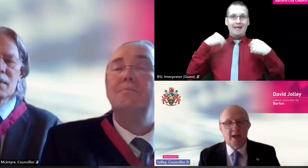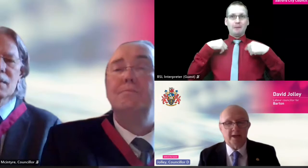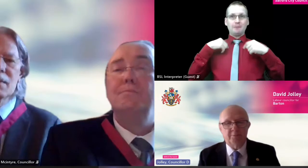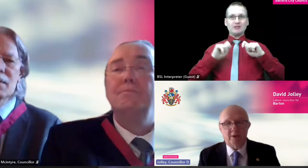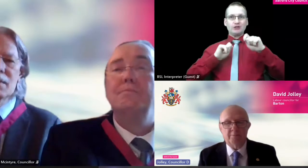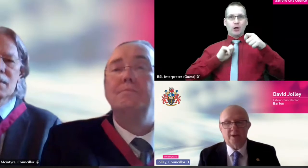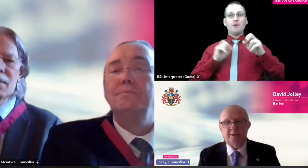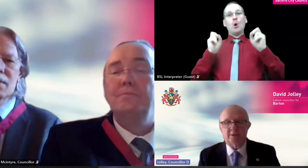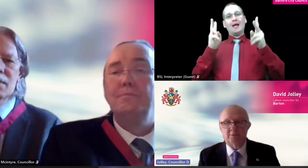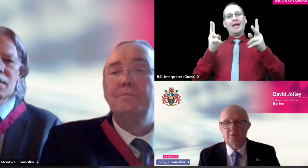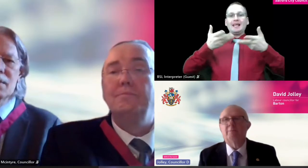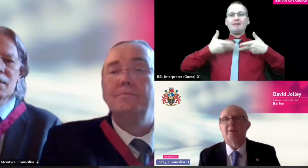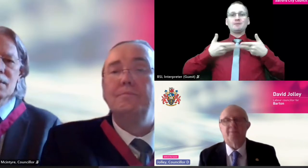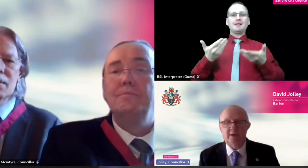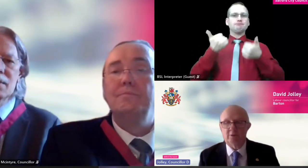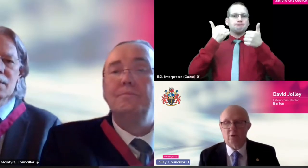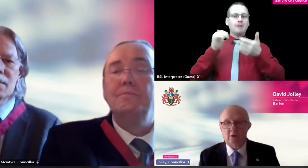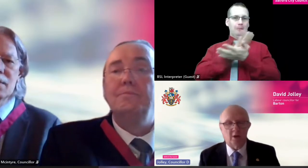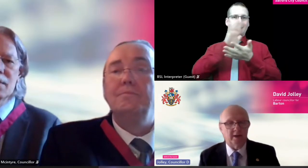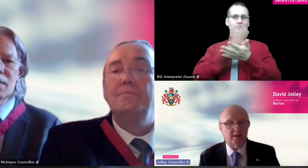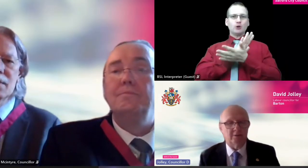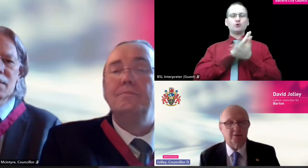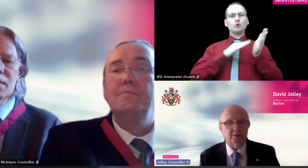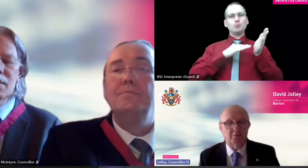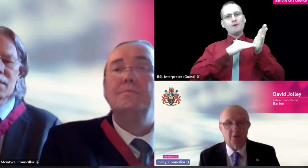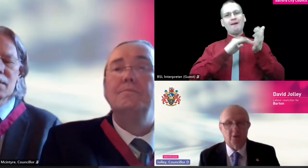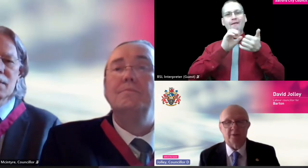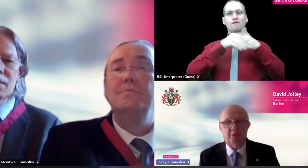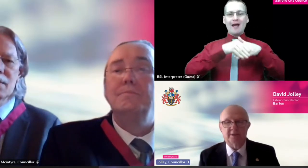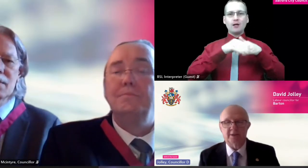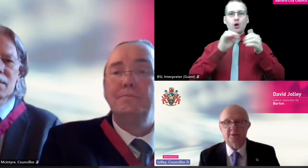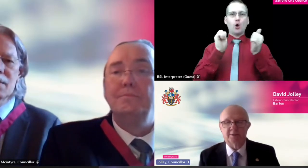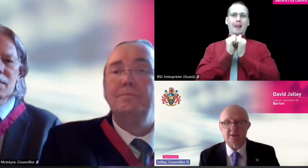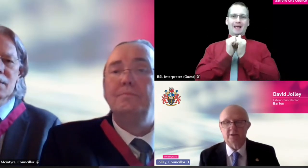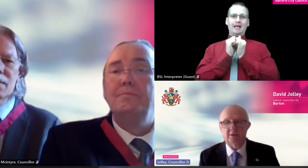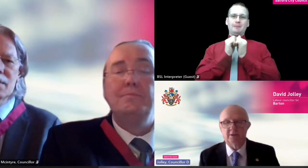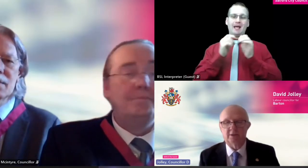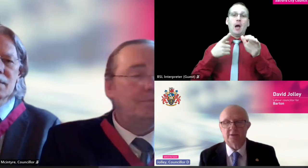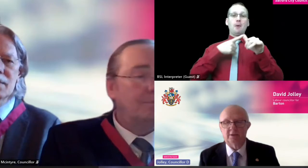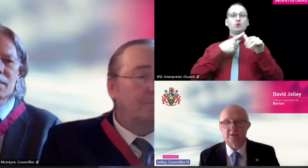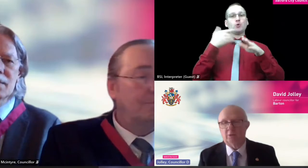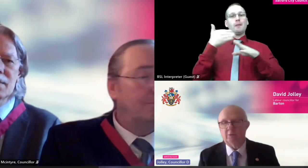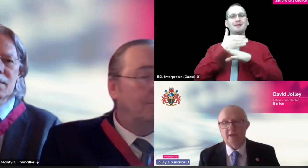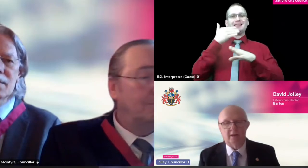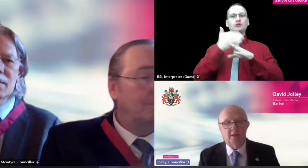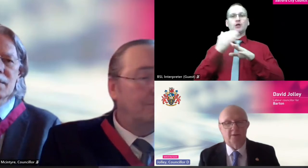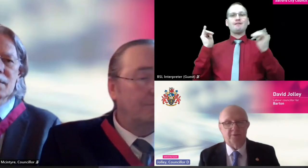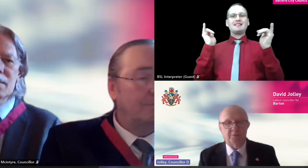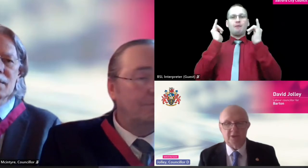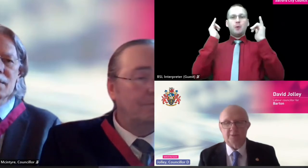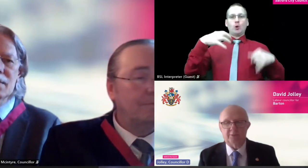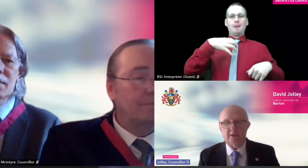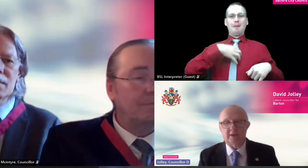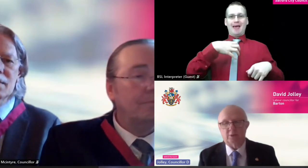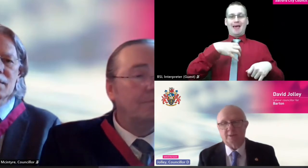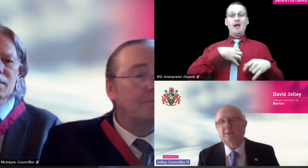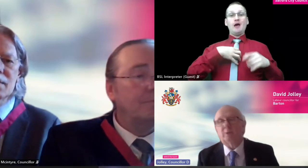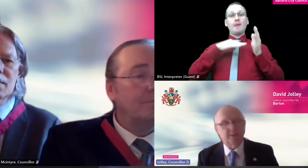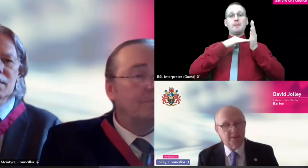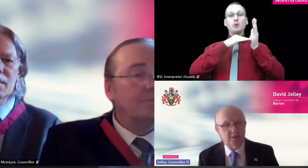Okay, it gives me great pleasure to move my friend and my colleague, John Mullen, be assigned to the position of Ceremonial Mayor for the municipal year